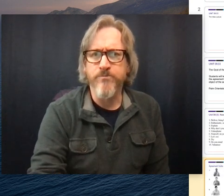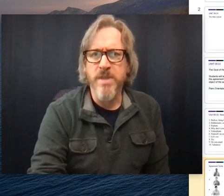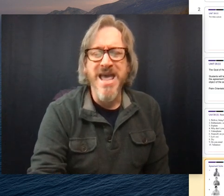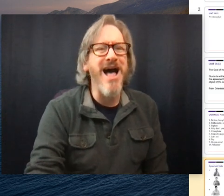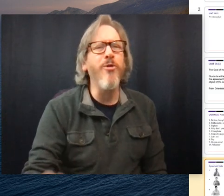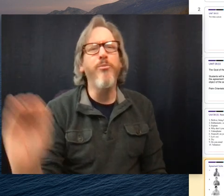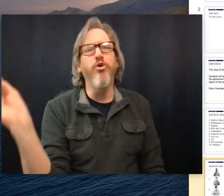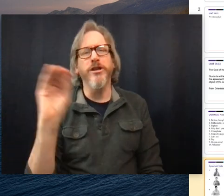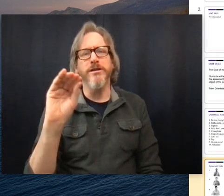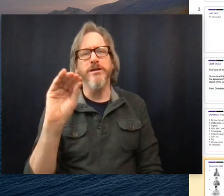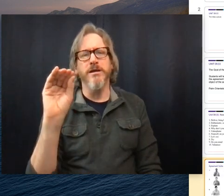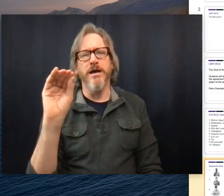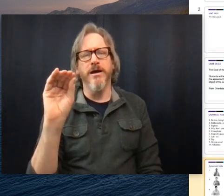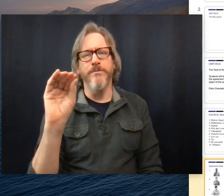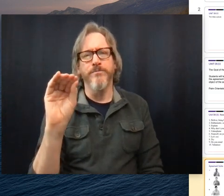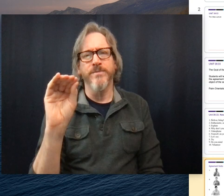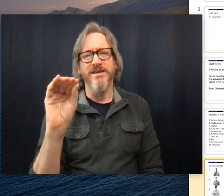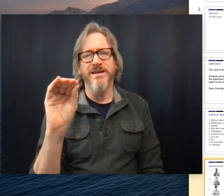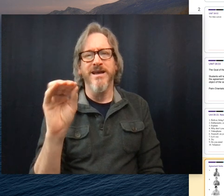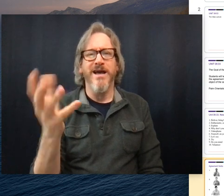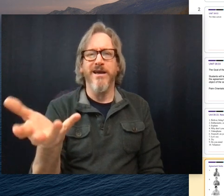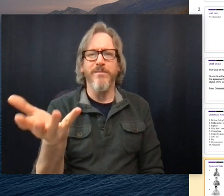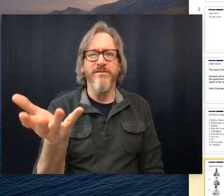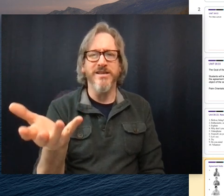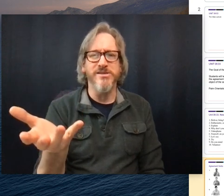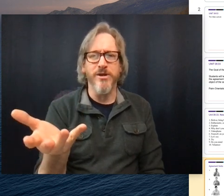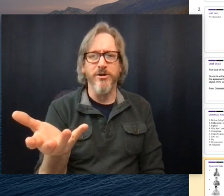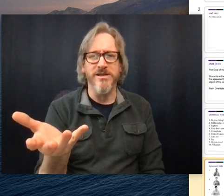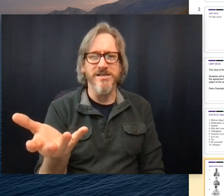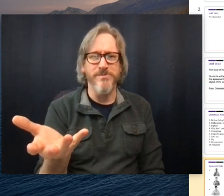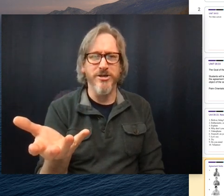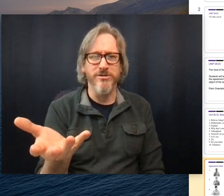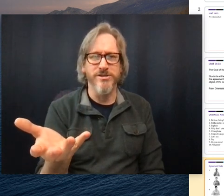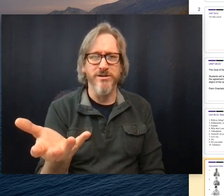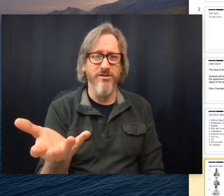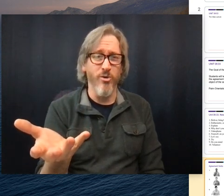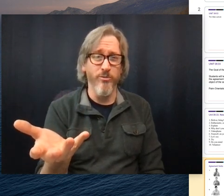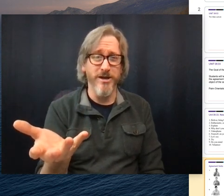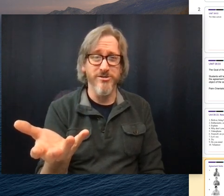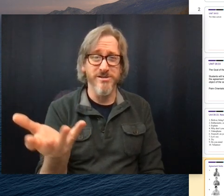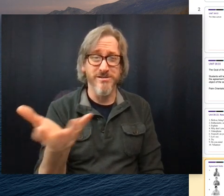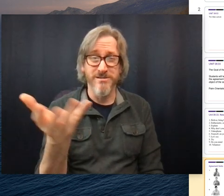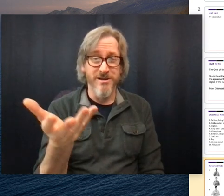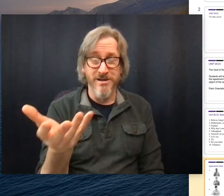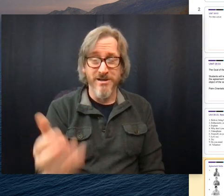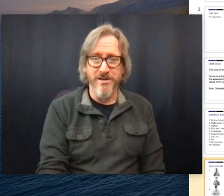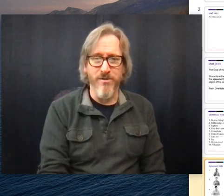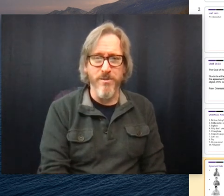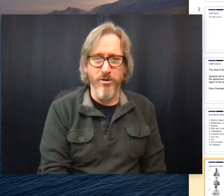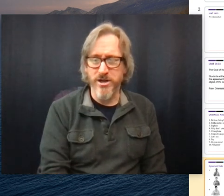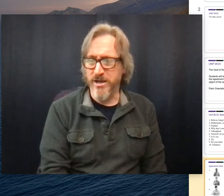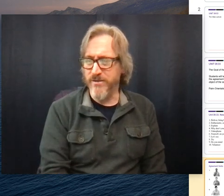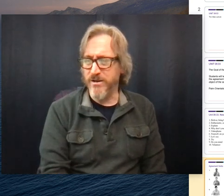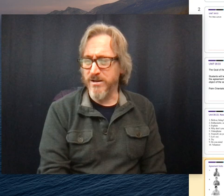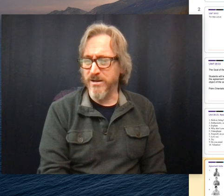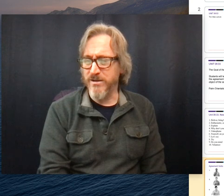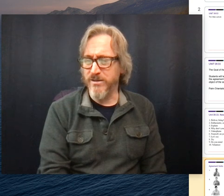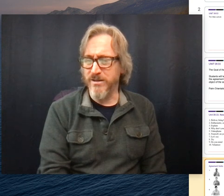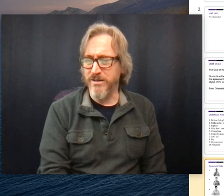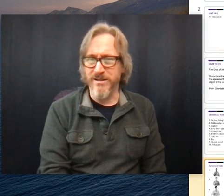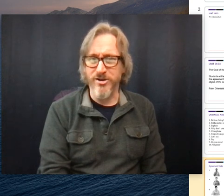now. I'll put, I'm leaving this one up here because these pictures are the old pictures from the book